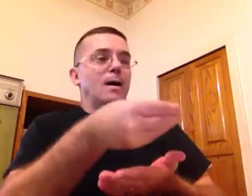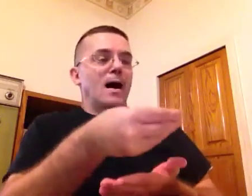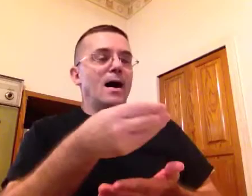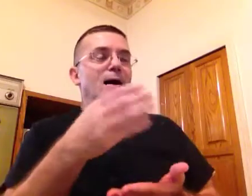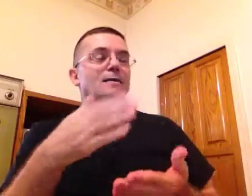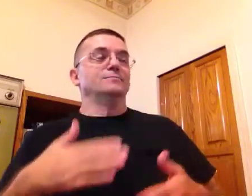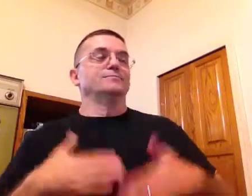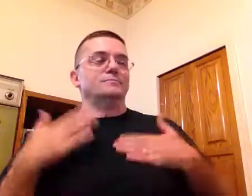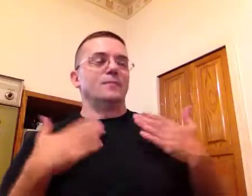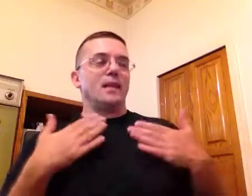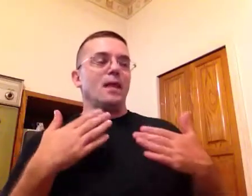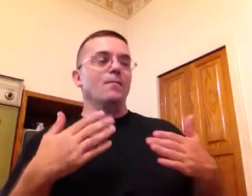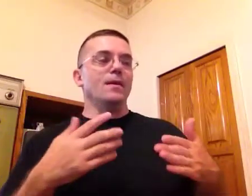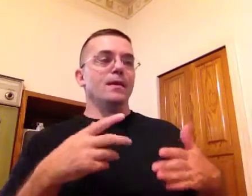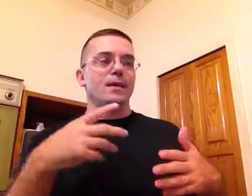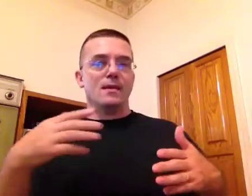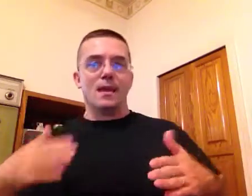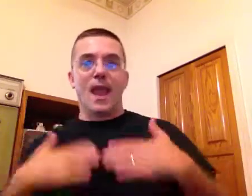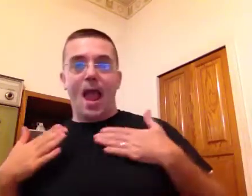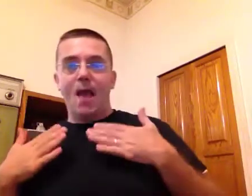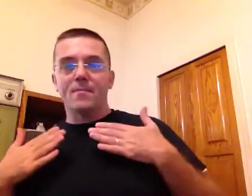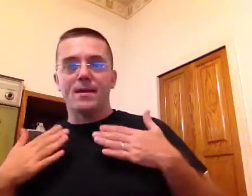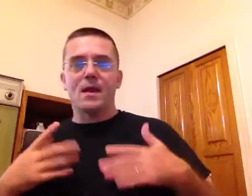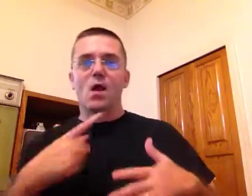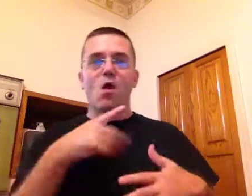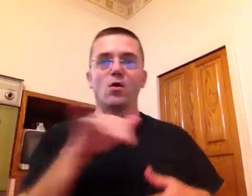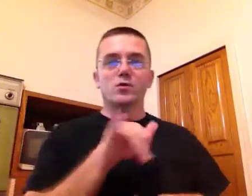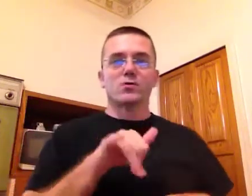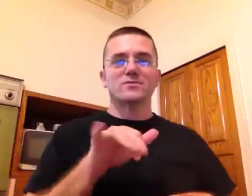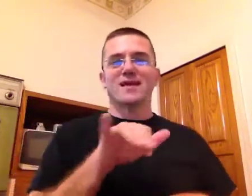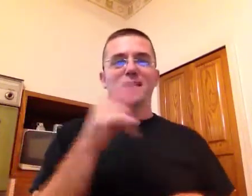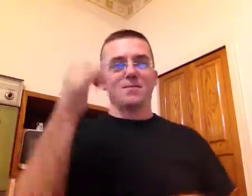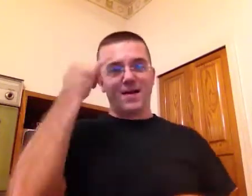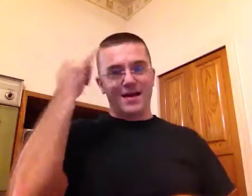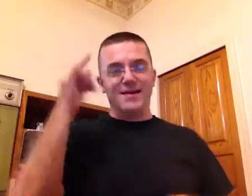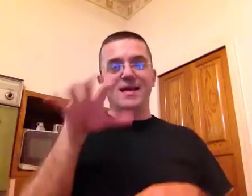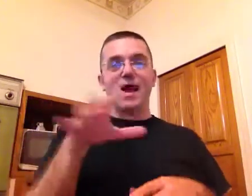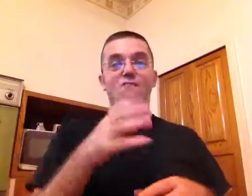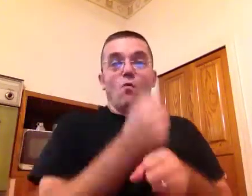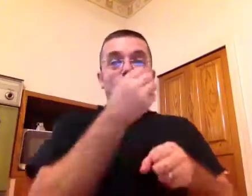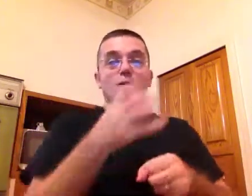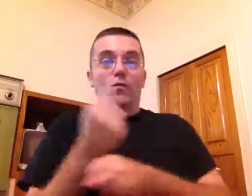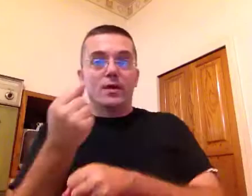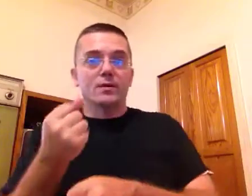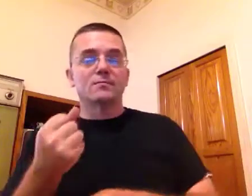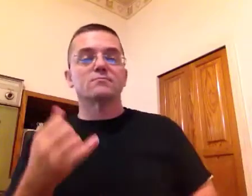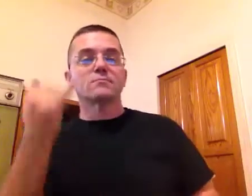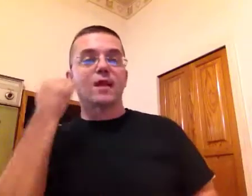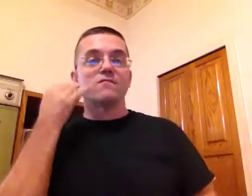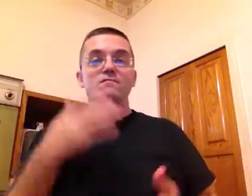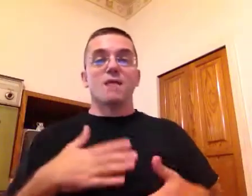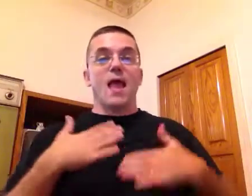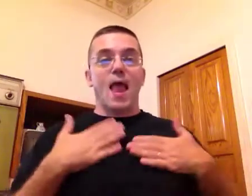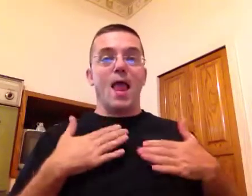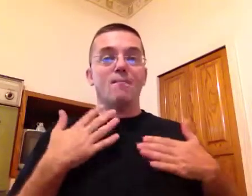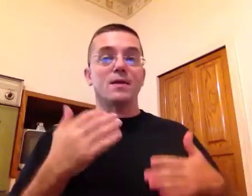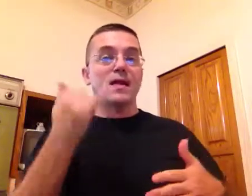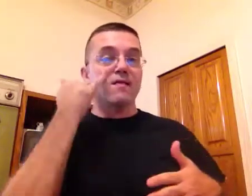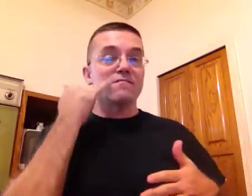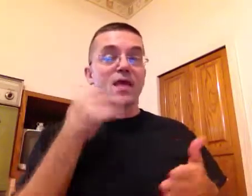deal, which I've often heard also called win-win. But happy is you're happy if they pay and you're happy if they don't. Let me explain. You're happy if